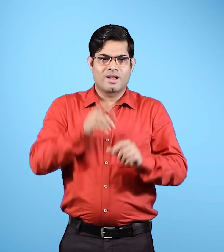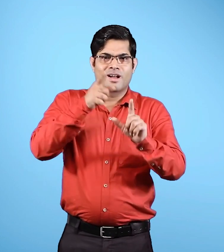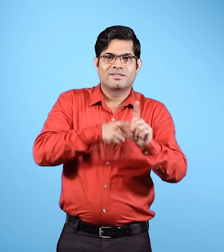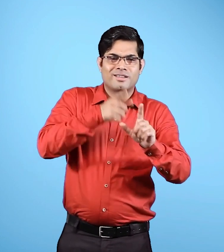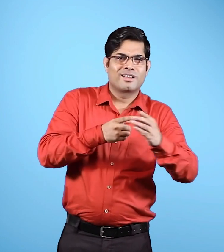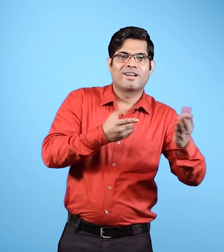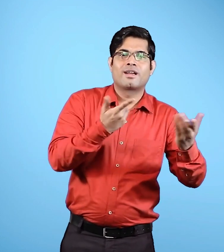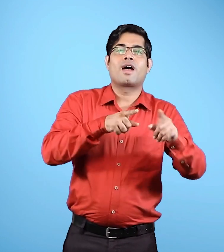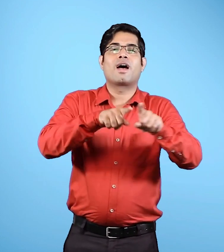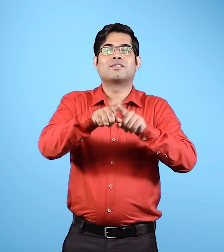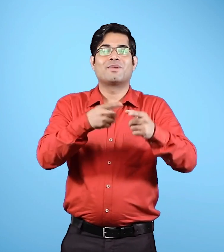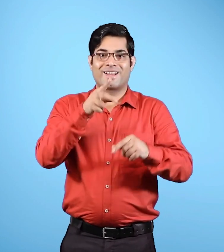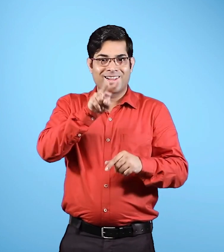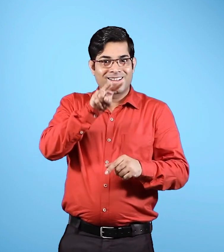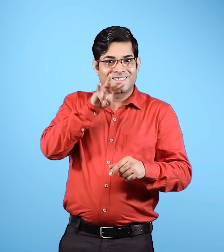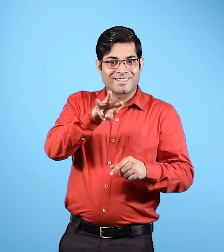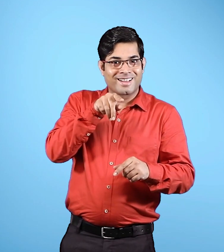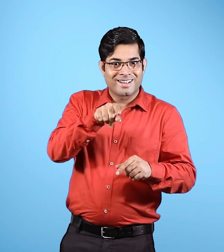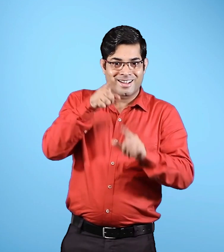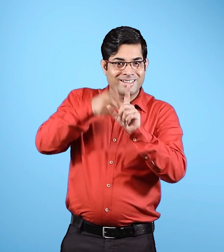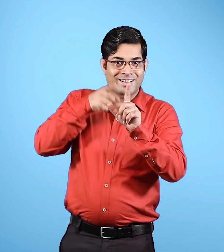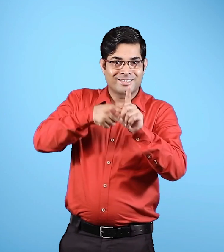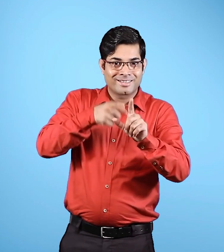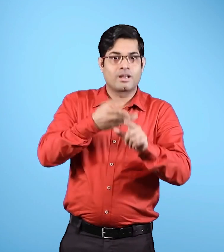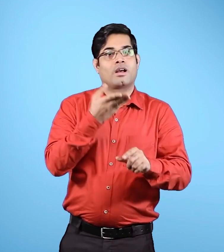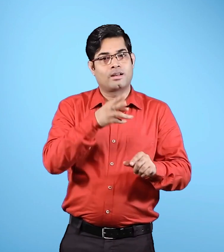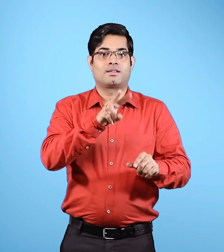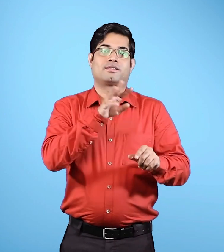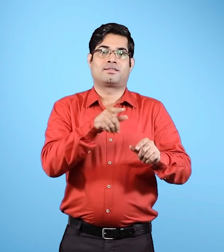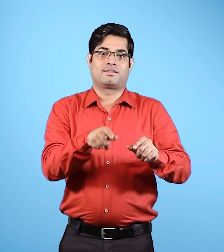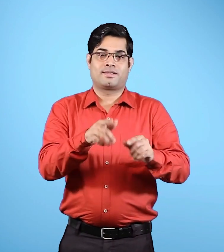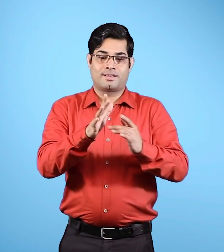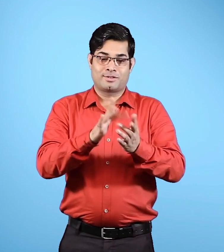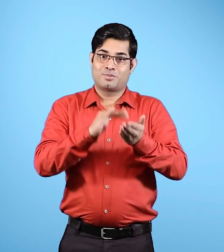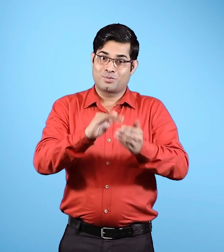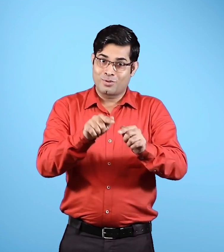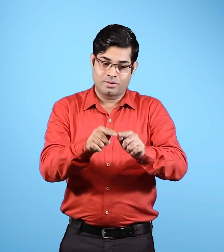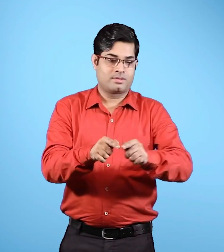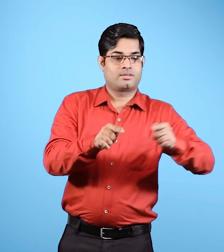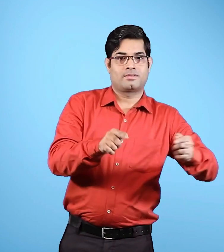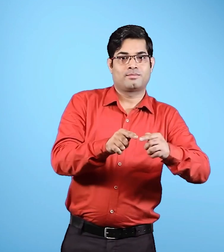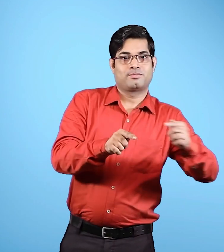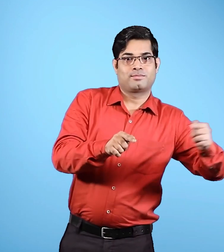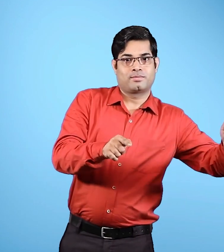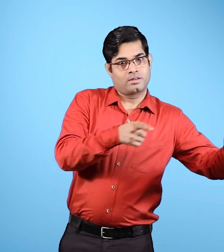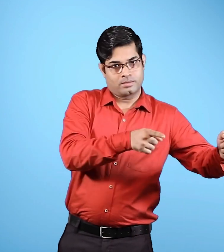So, 2000 means 2000 years after the birth of